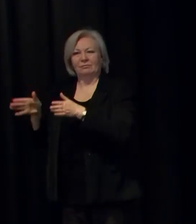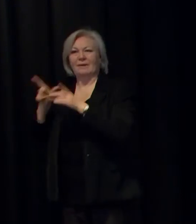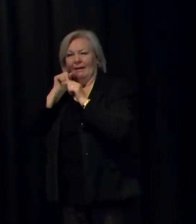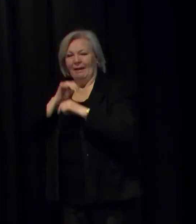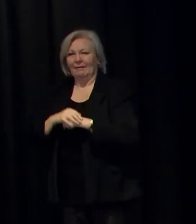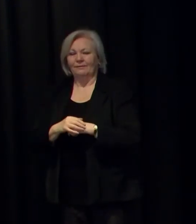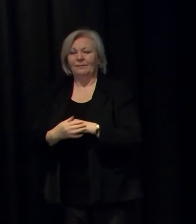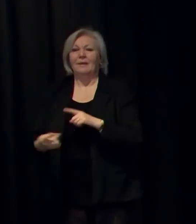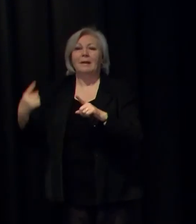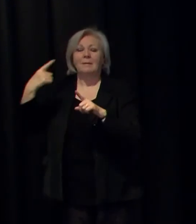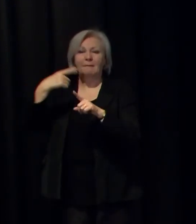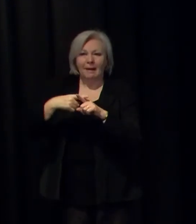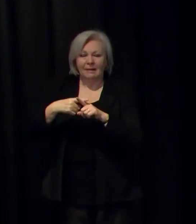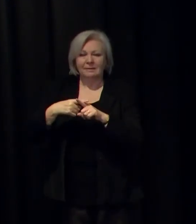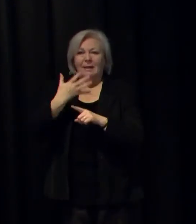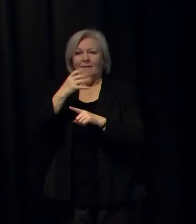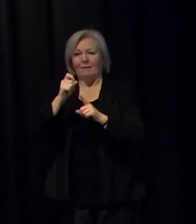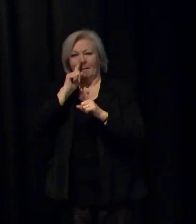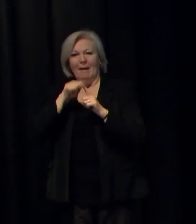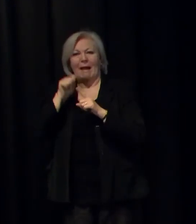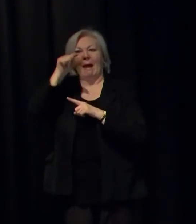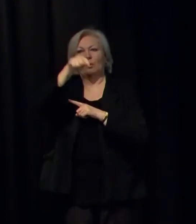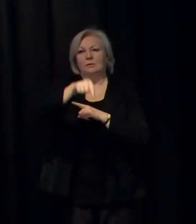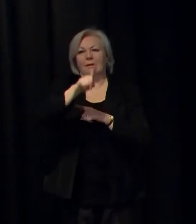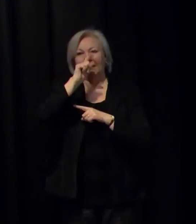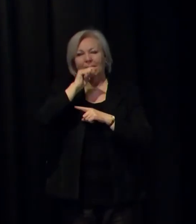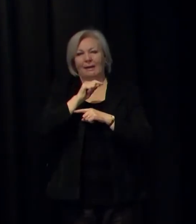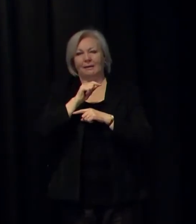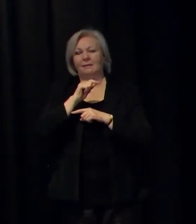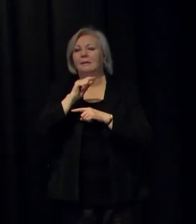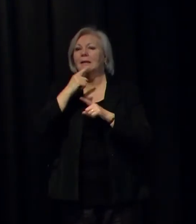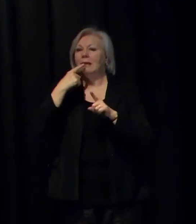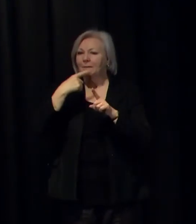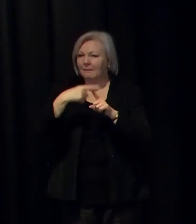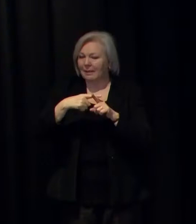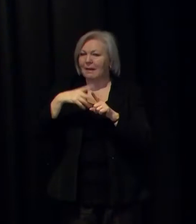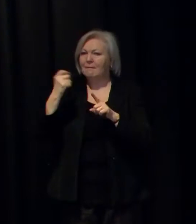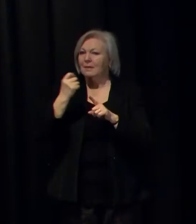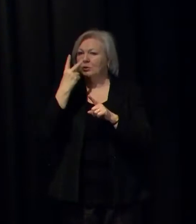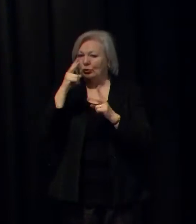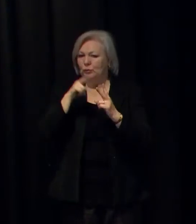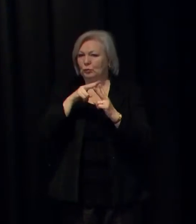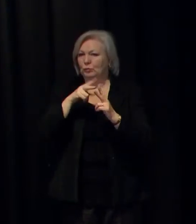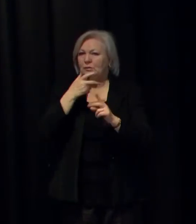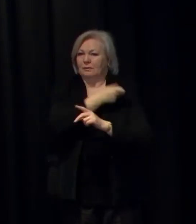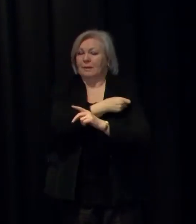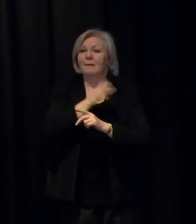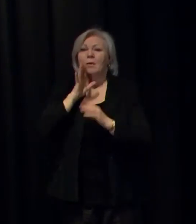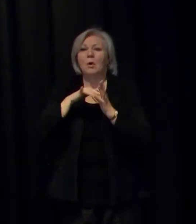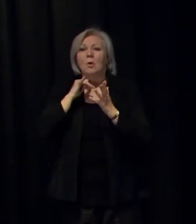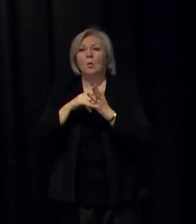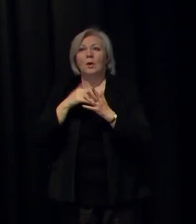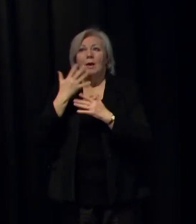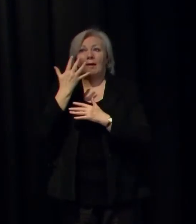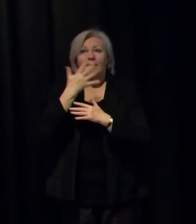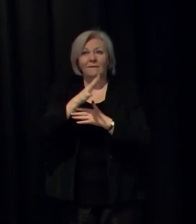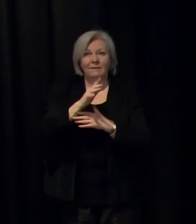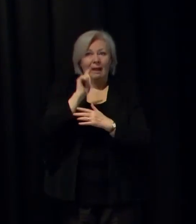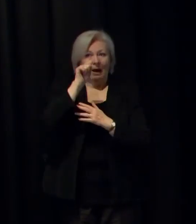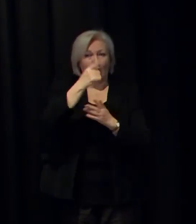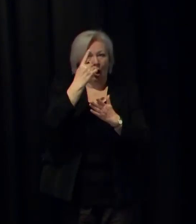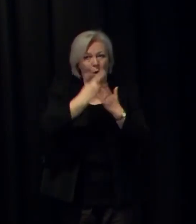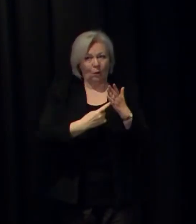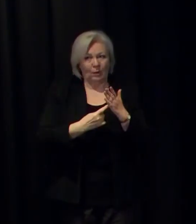the previously committed 50 people outside who are fully vaccinated. So it was 50 outside, it's now 50 outside and